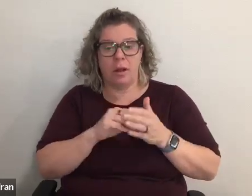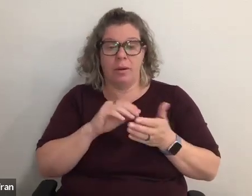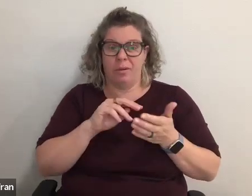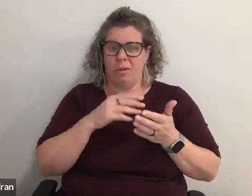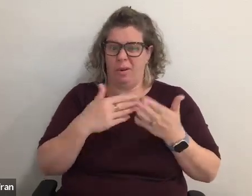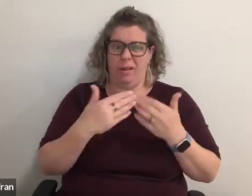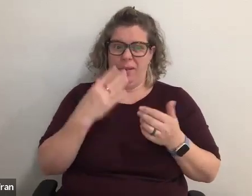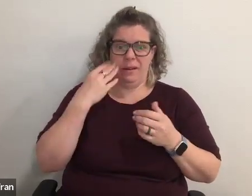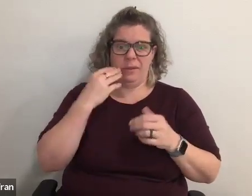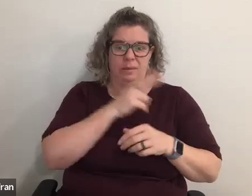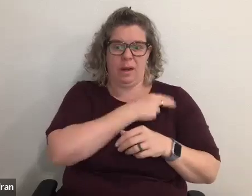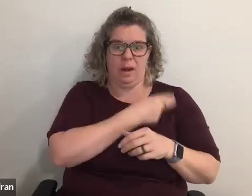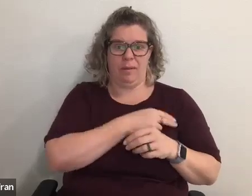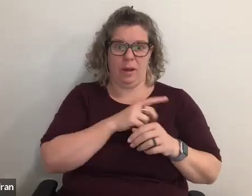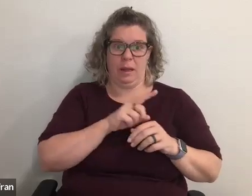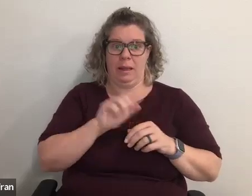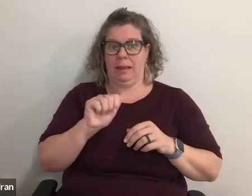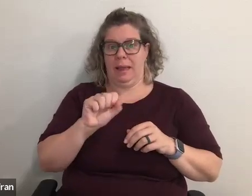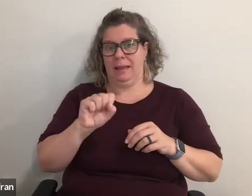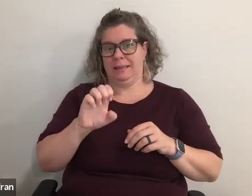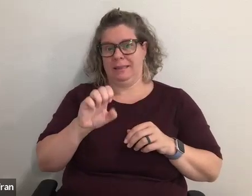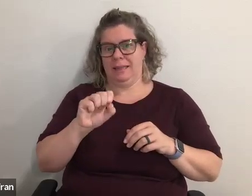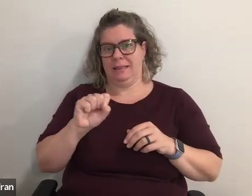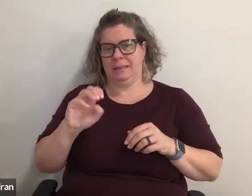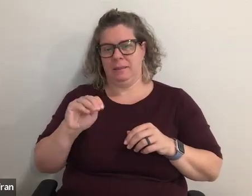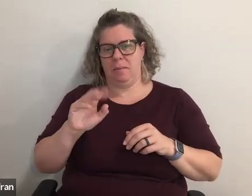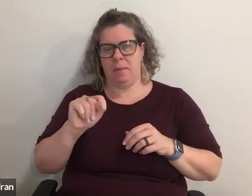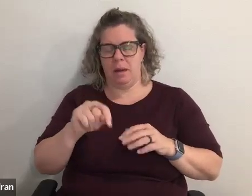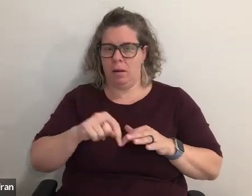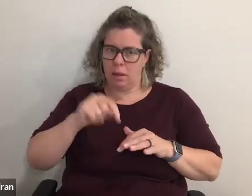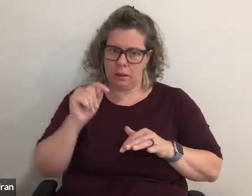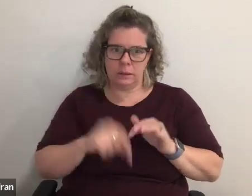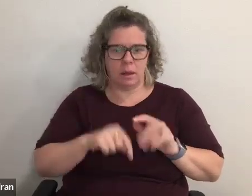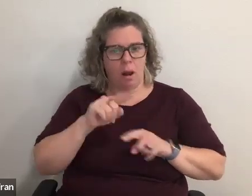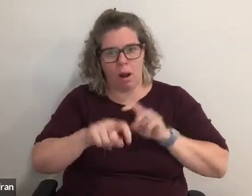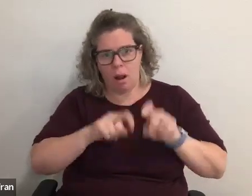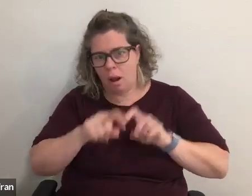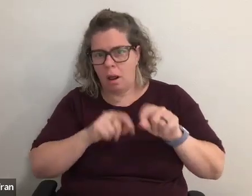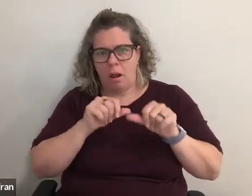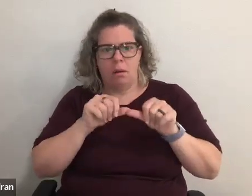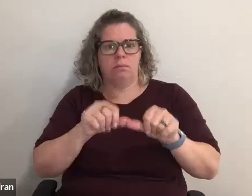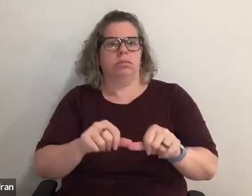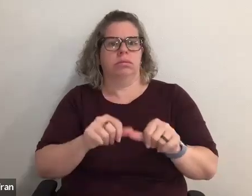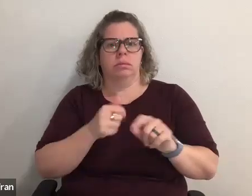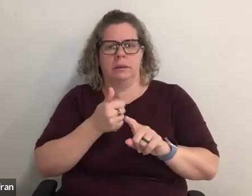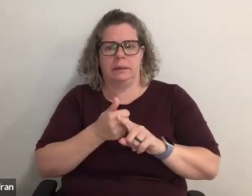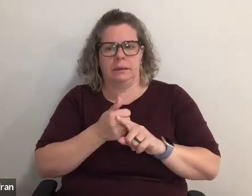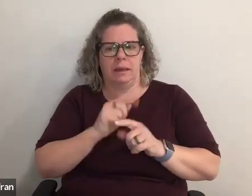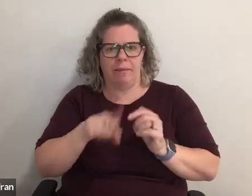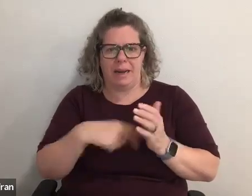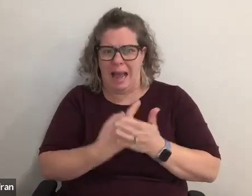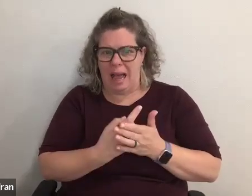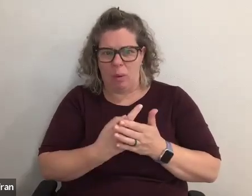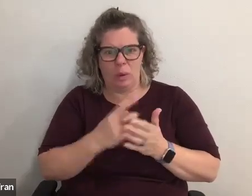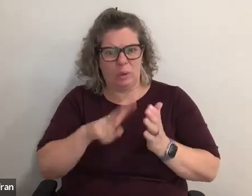setting and what does that assessment look like? Those are very, very extensive assessments that can last, the assessment alone can last an hour, hour and a